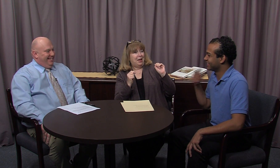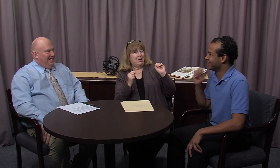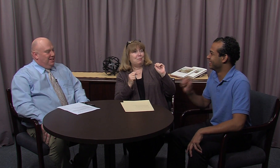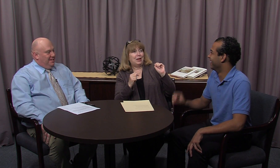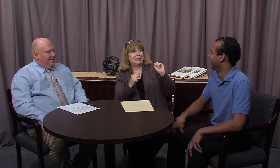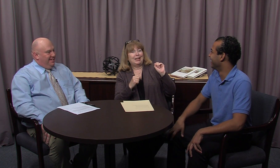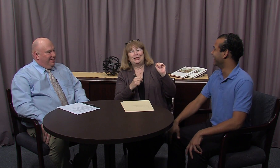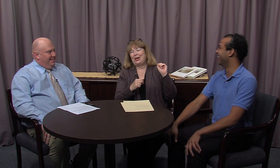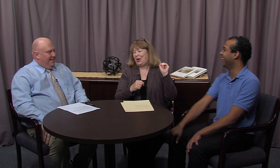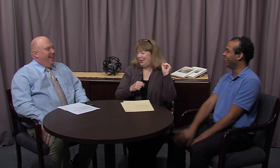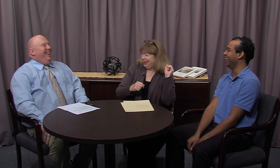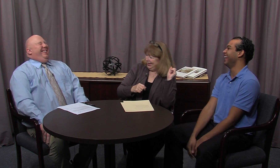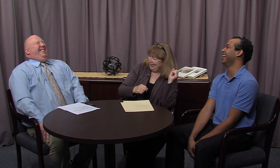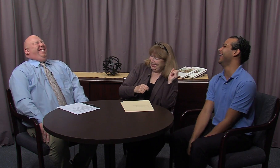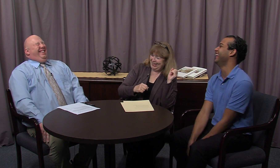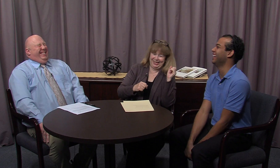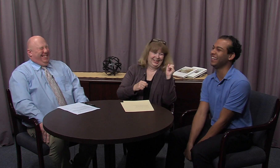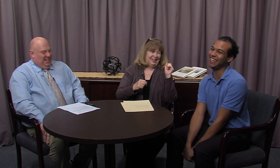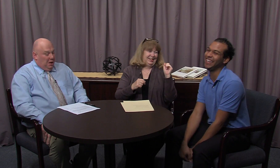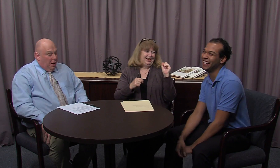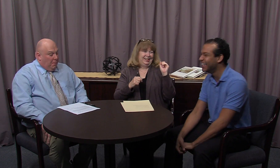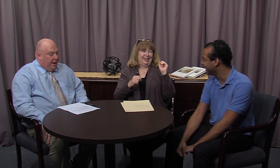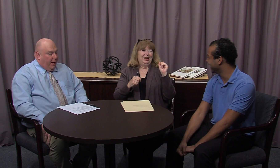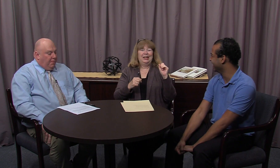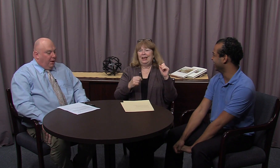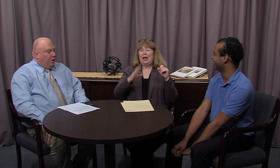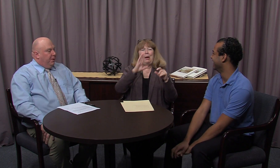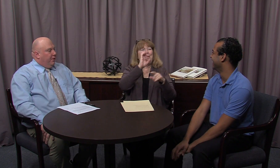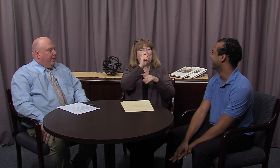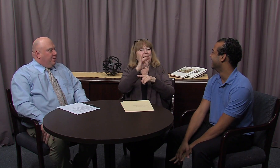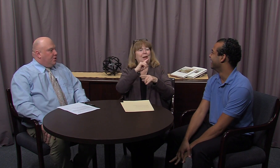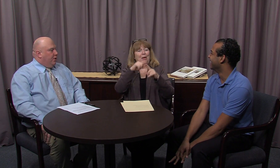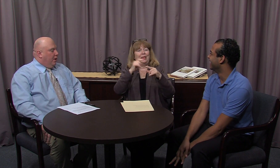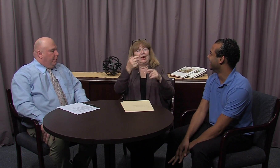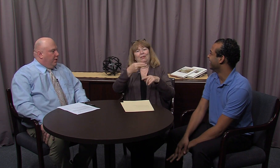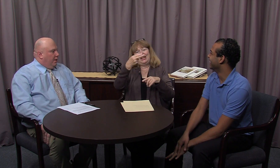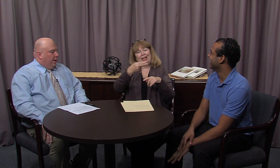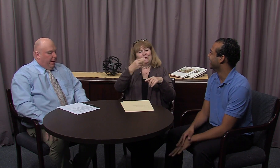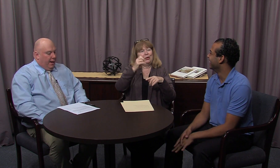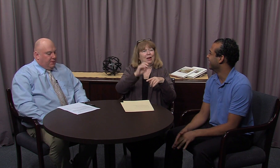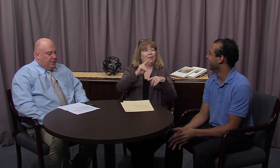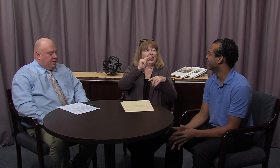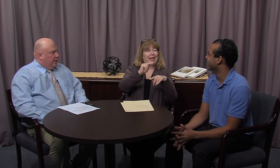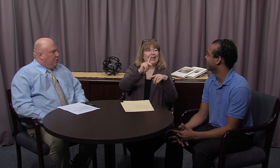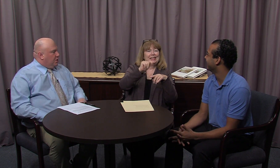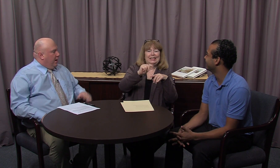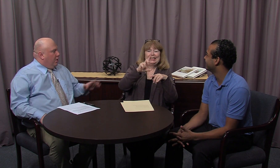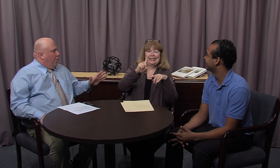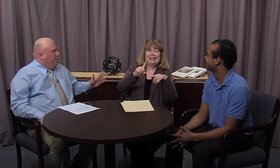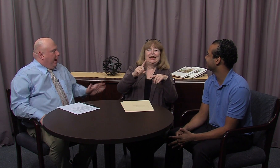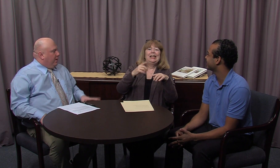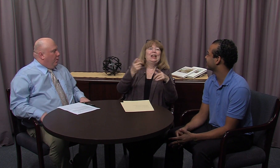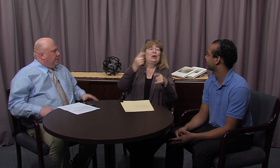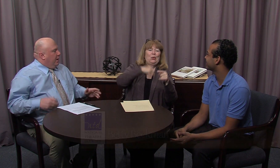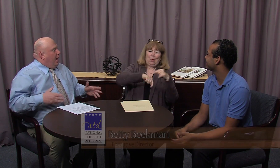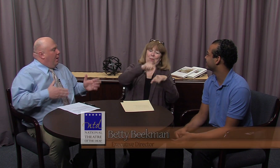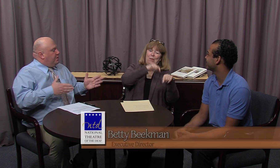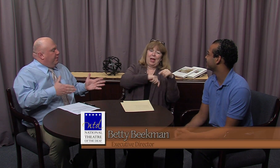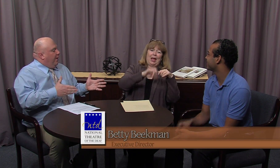If Betty says so. Betty, how about a little bit of the history of the NTD, just kind of going back a ways and how it's evolved